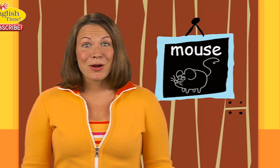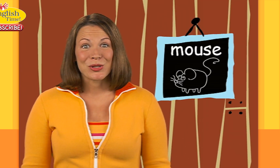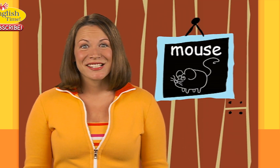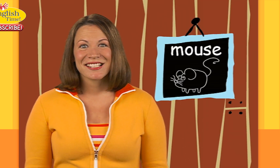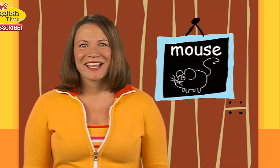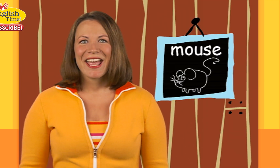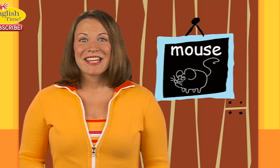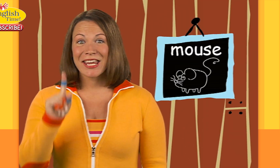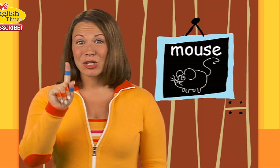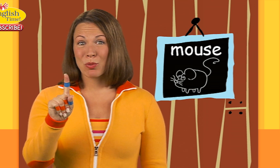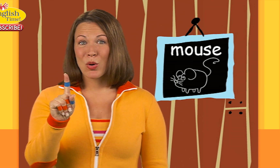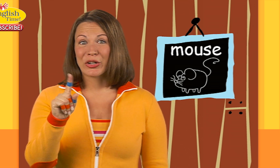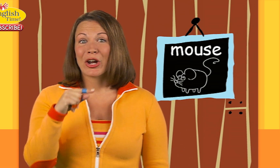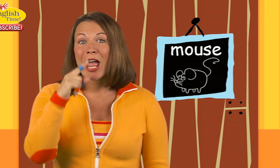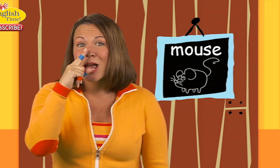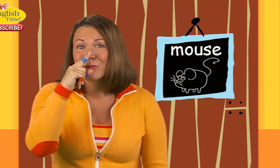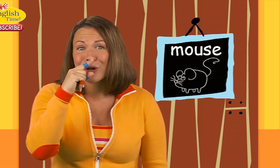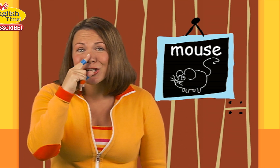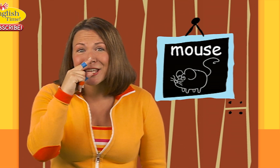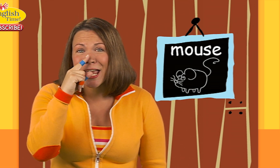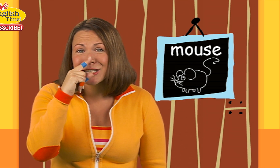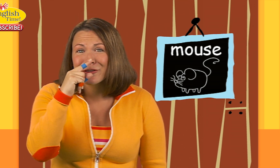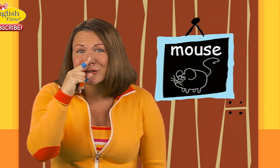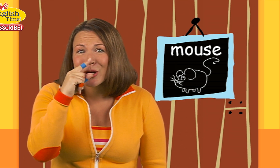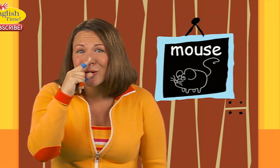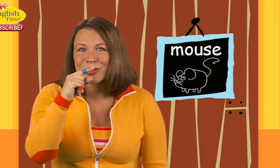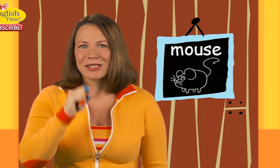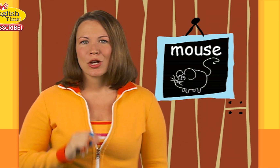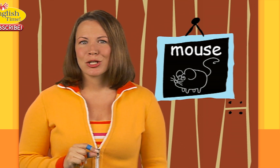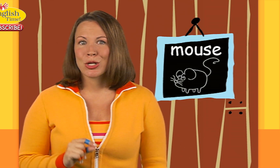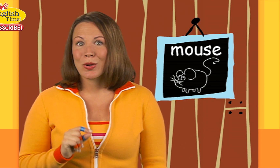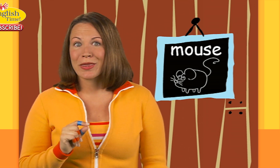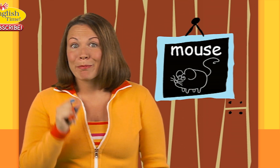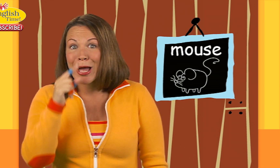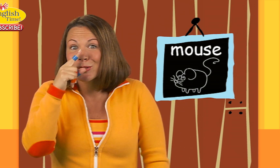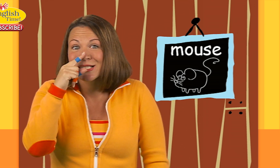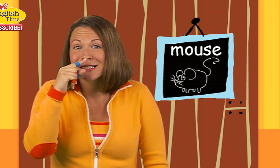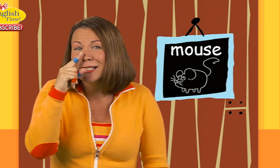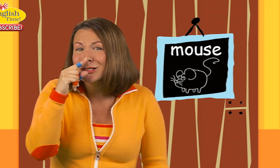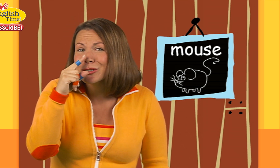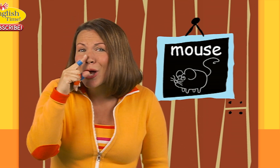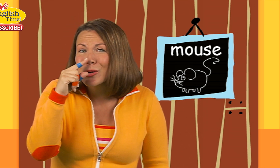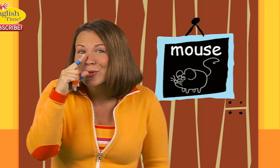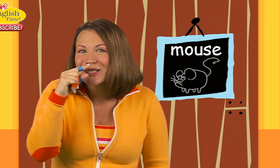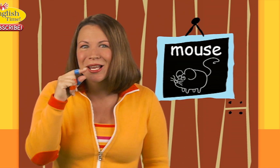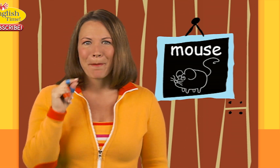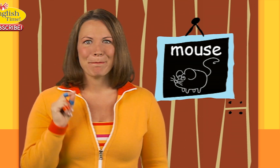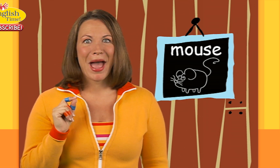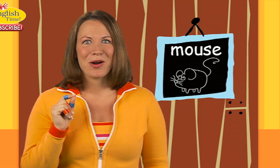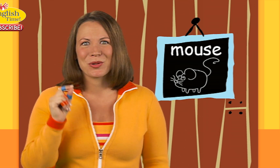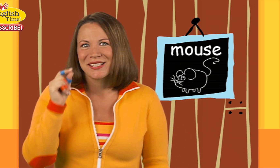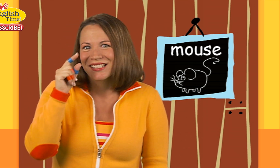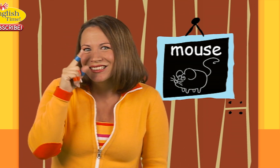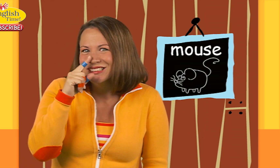Mouse. Take your pointer and brush the end of your nose, showing the mouse's little nose. Mouse.